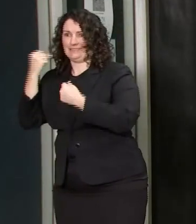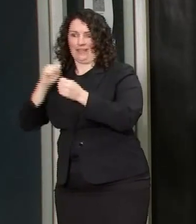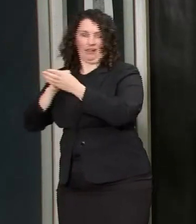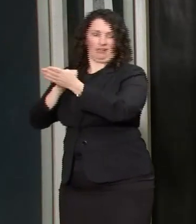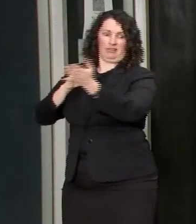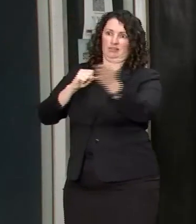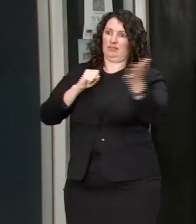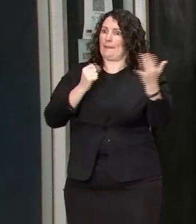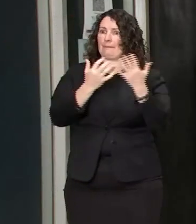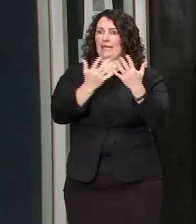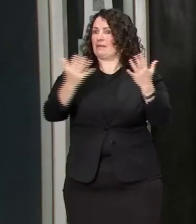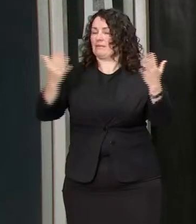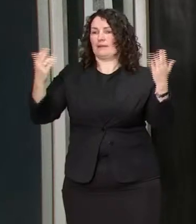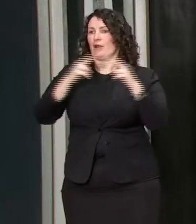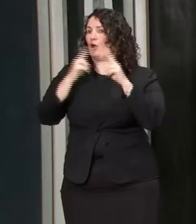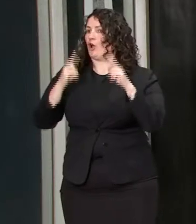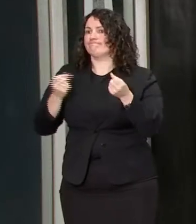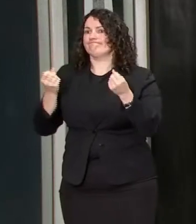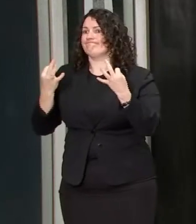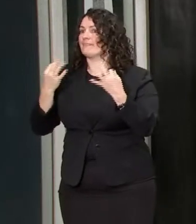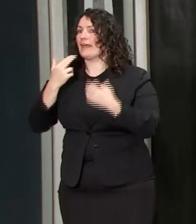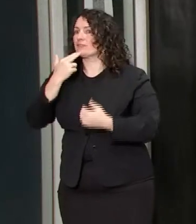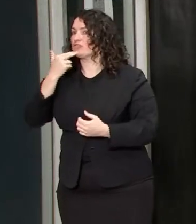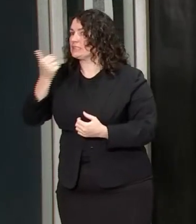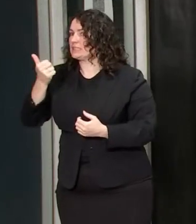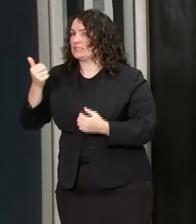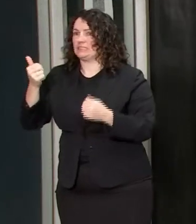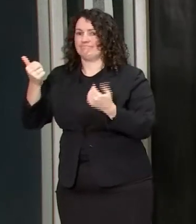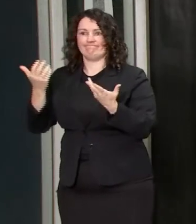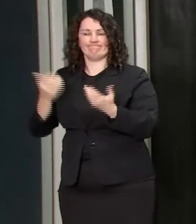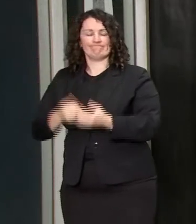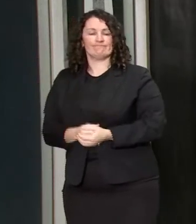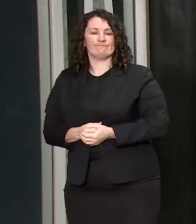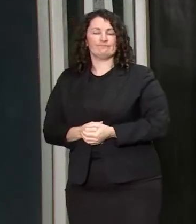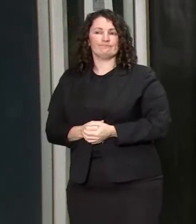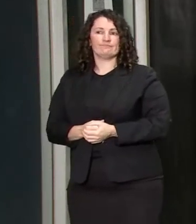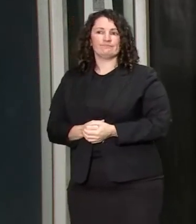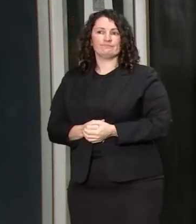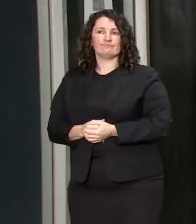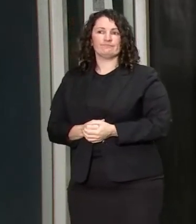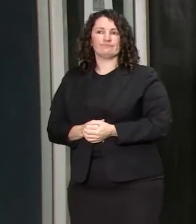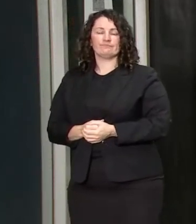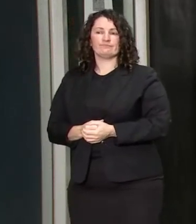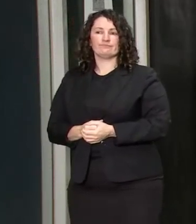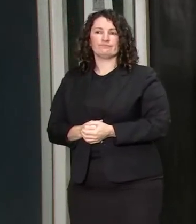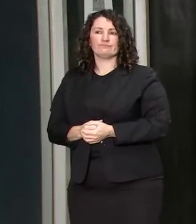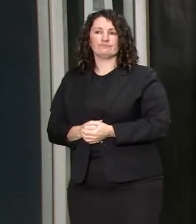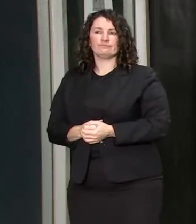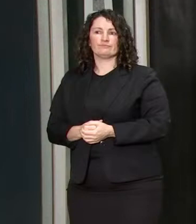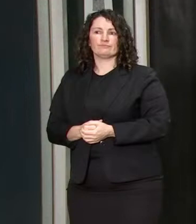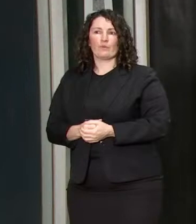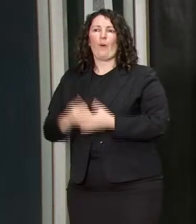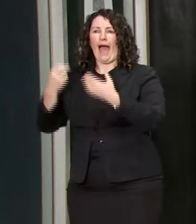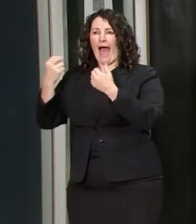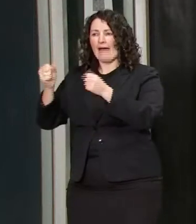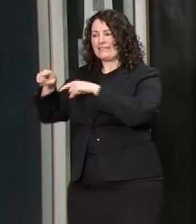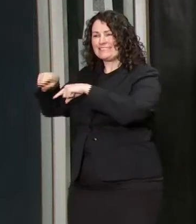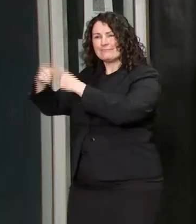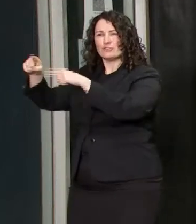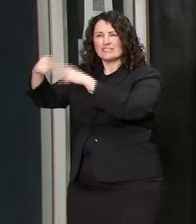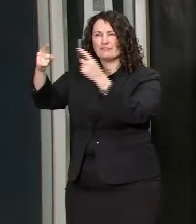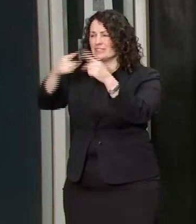get into the wires that are down. The good news is that the 66 kVA services are now back to some of